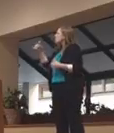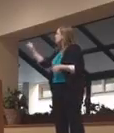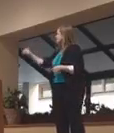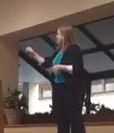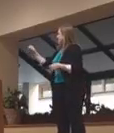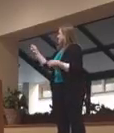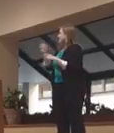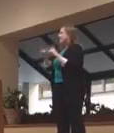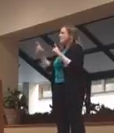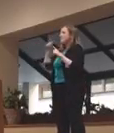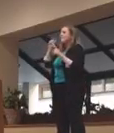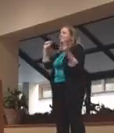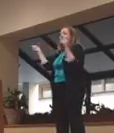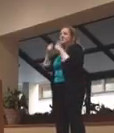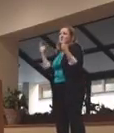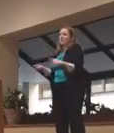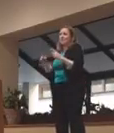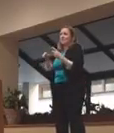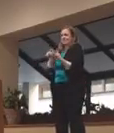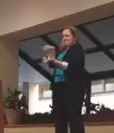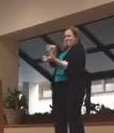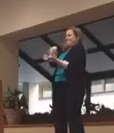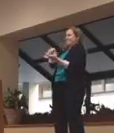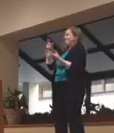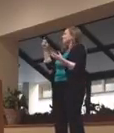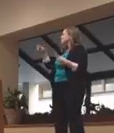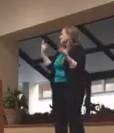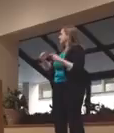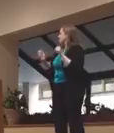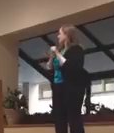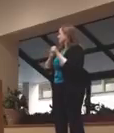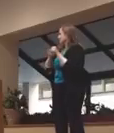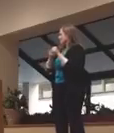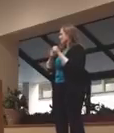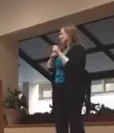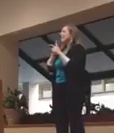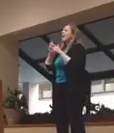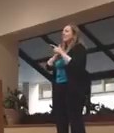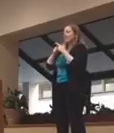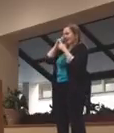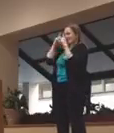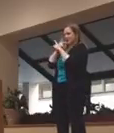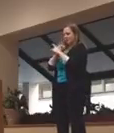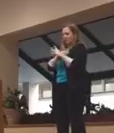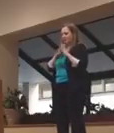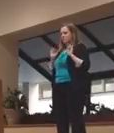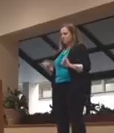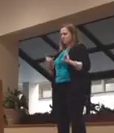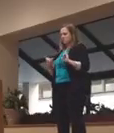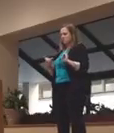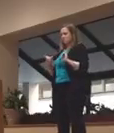It looks messy. And to be honest, it is a little bit. But in order for us to improve and change and make